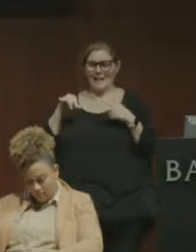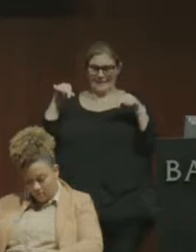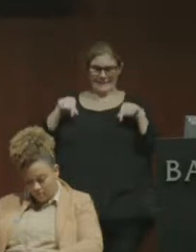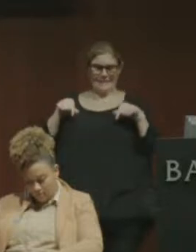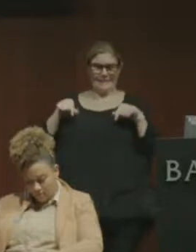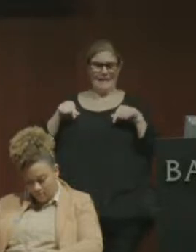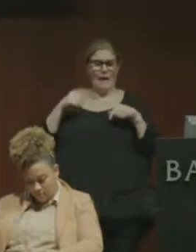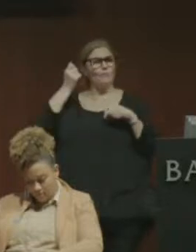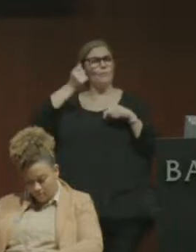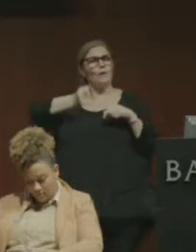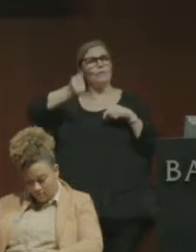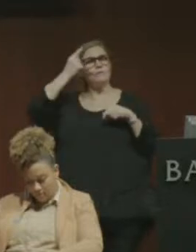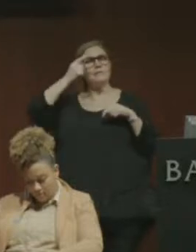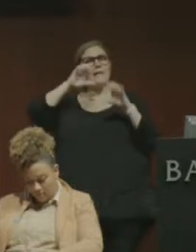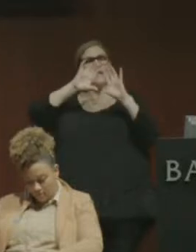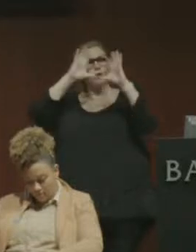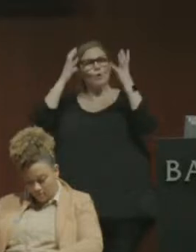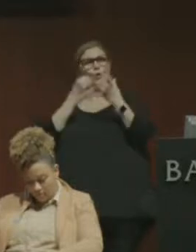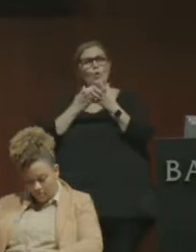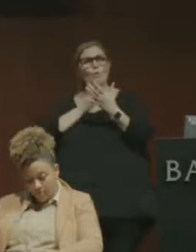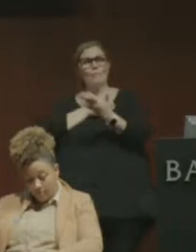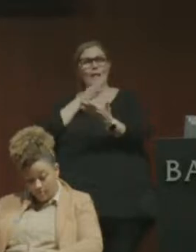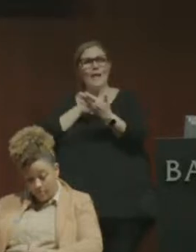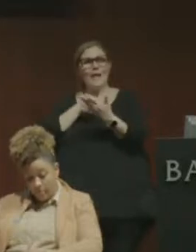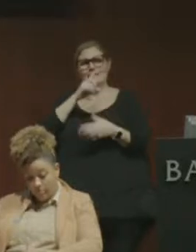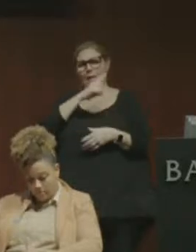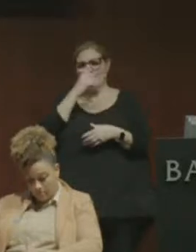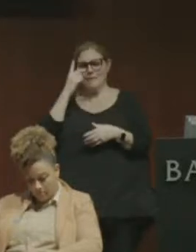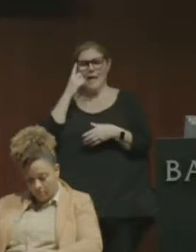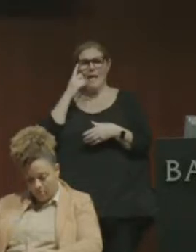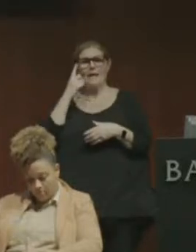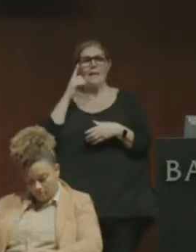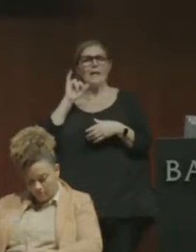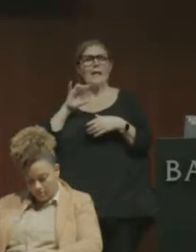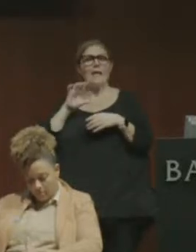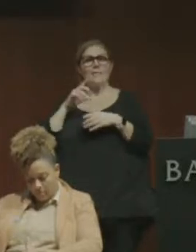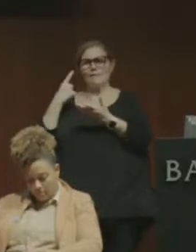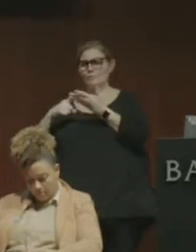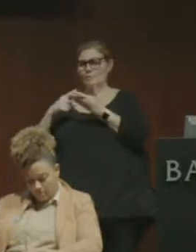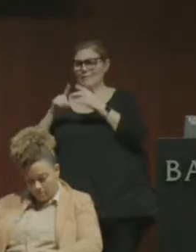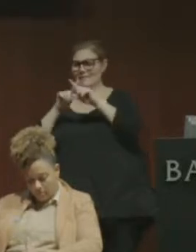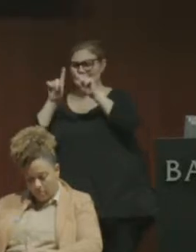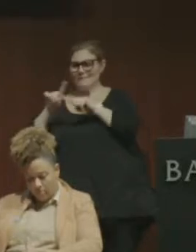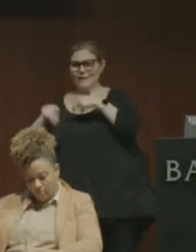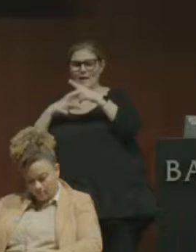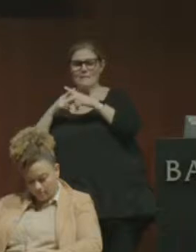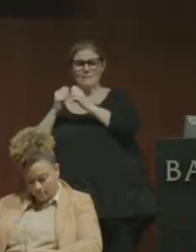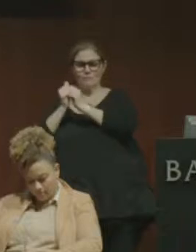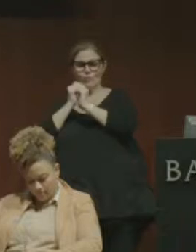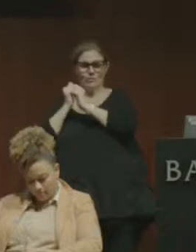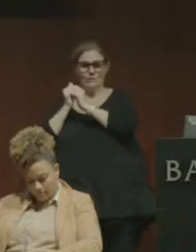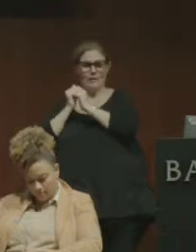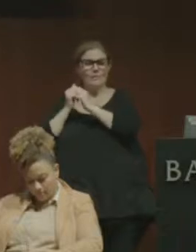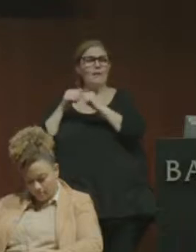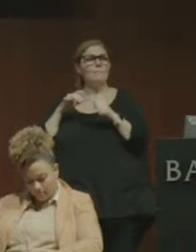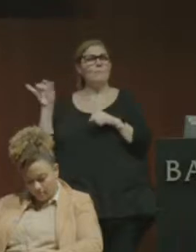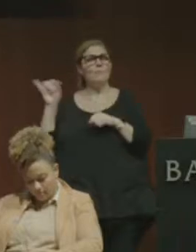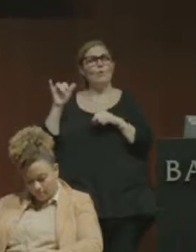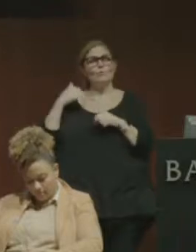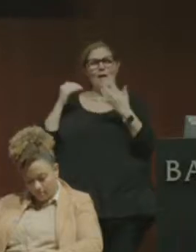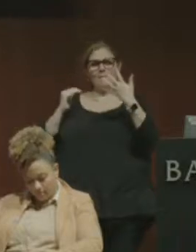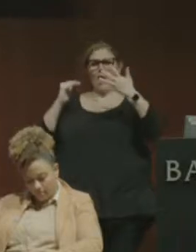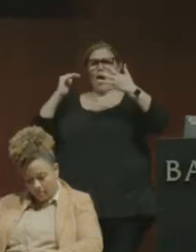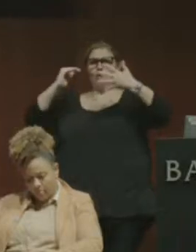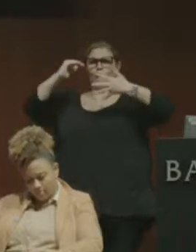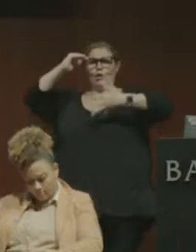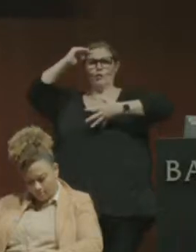our understanding of global anti-Blackness and the connections between different forms of solidarities, there are also hierarchies